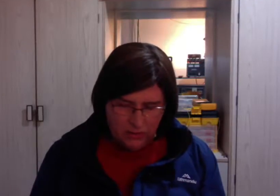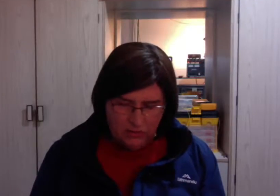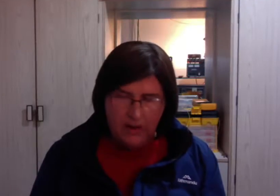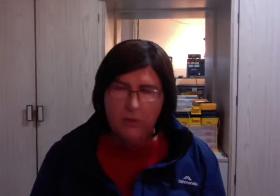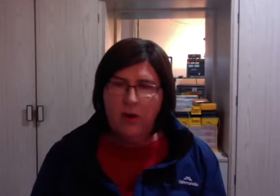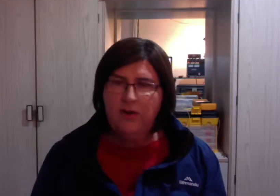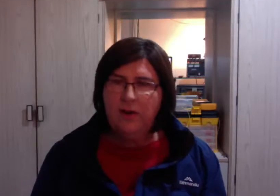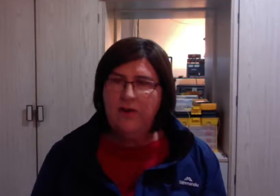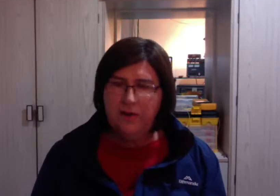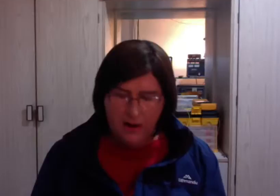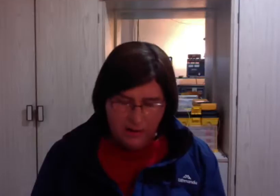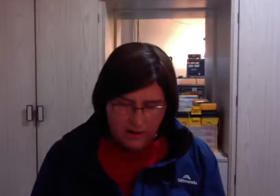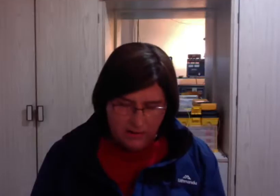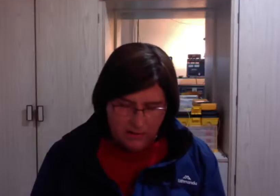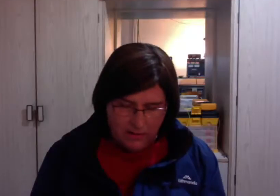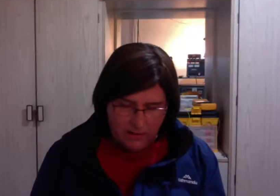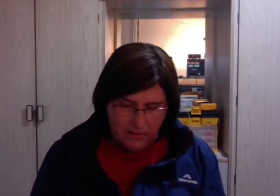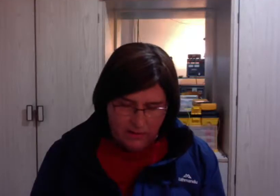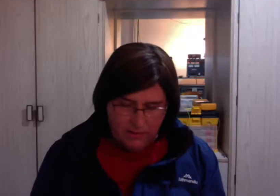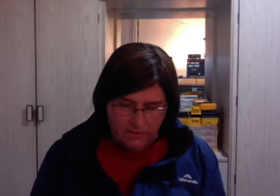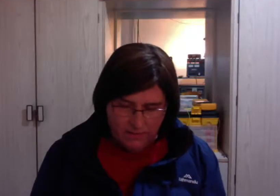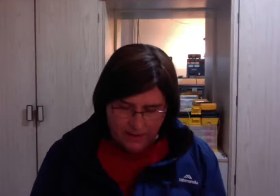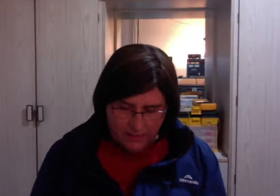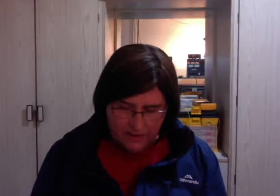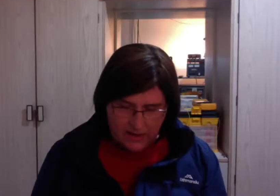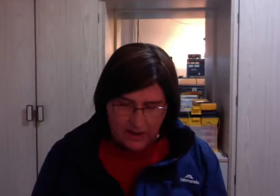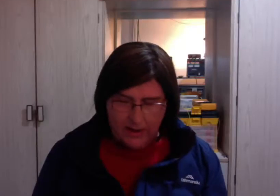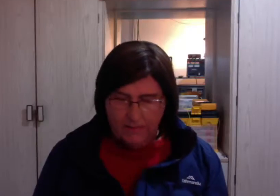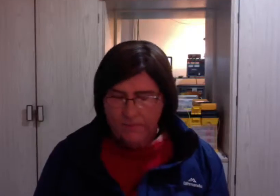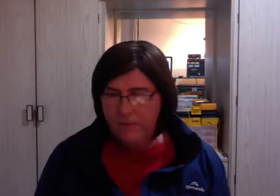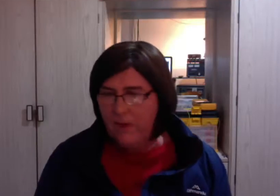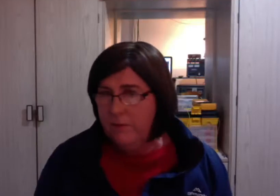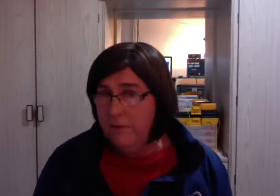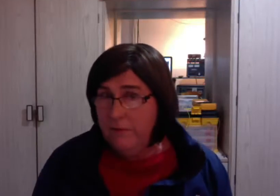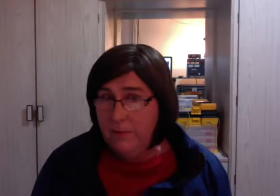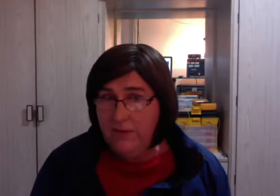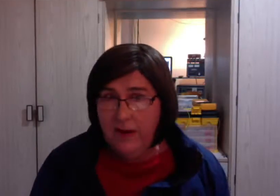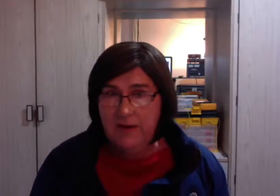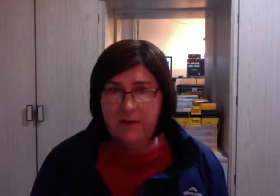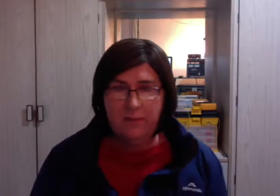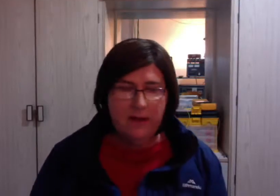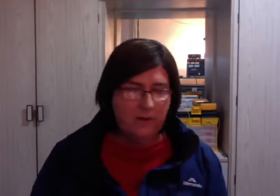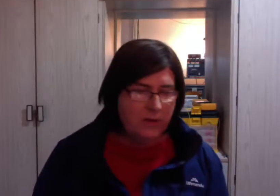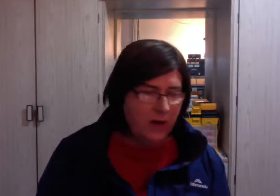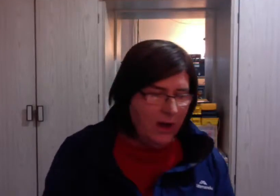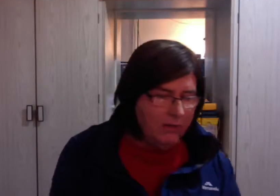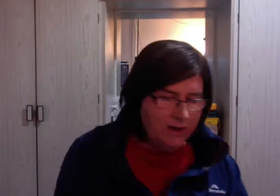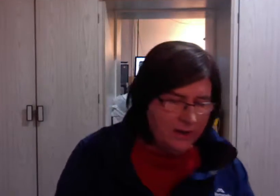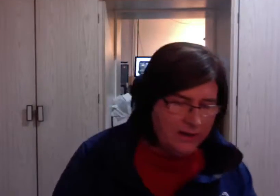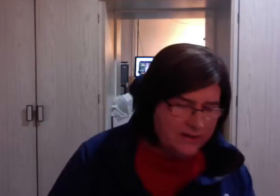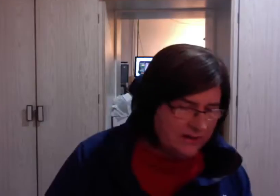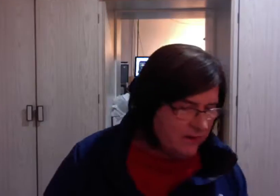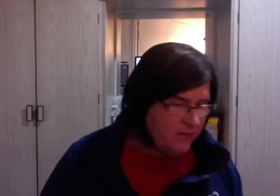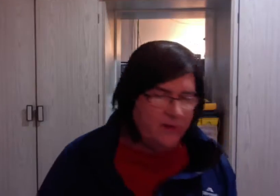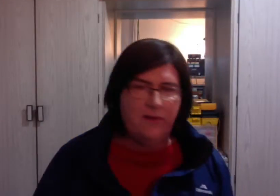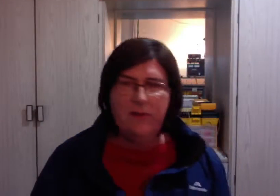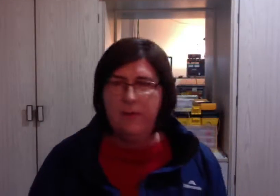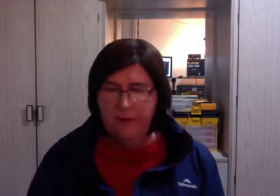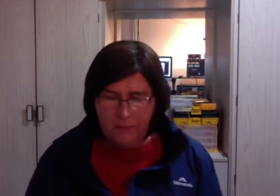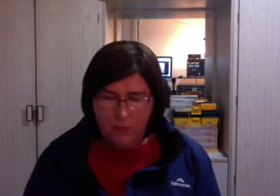at worst case scenario, they'd be 50%, but we kind of recommend 70% so that people will